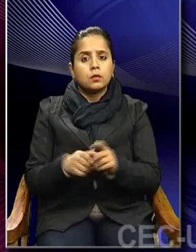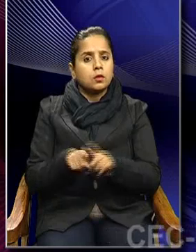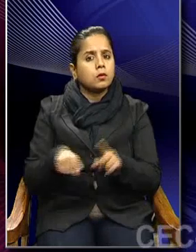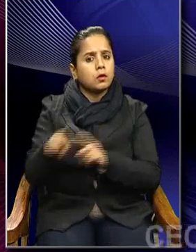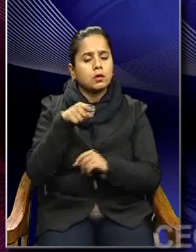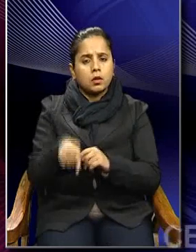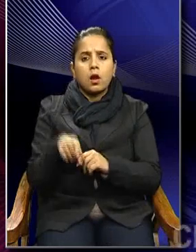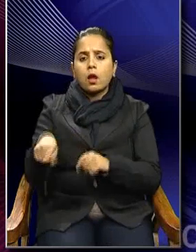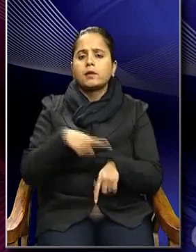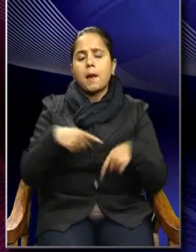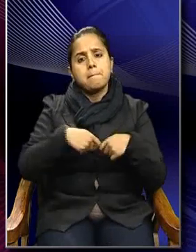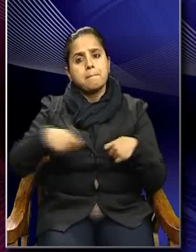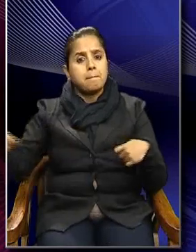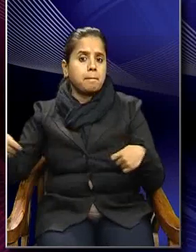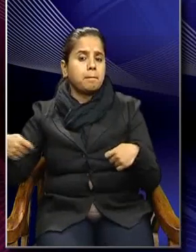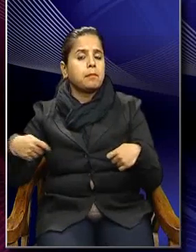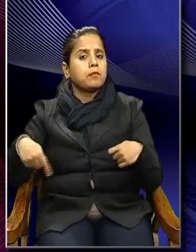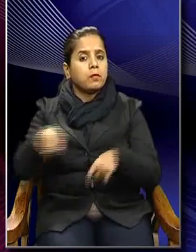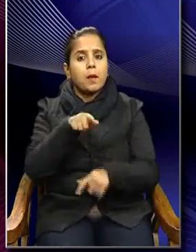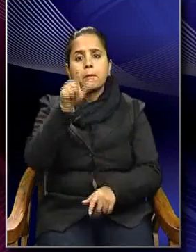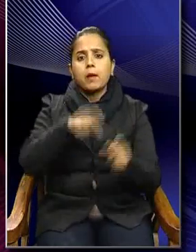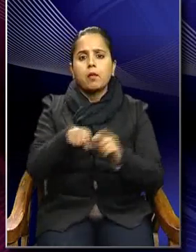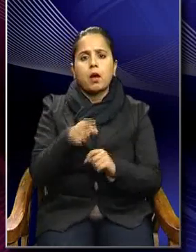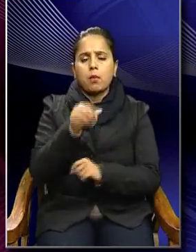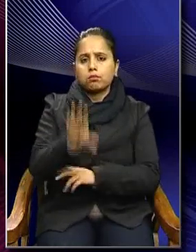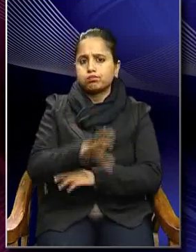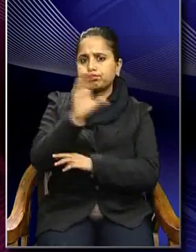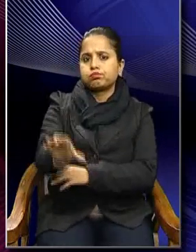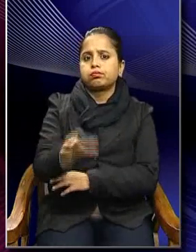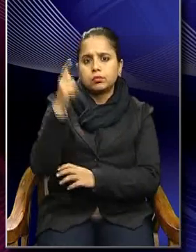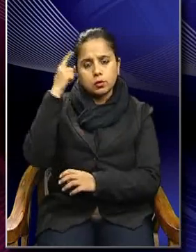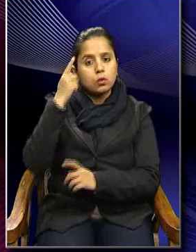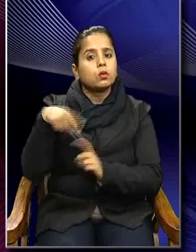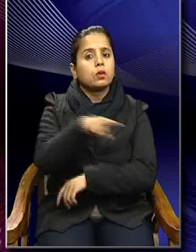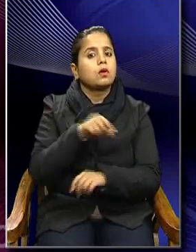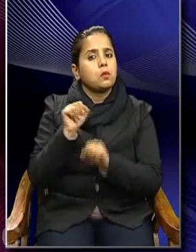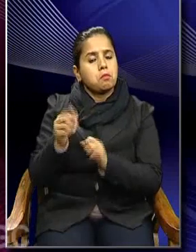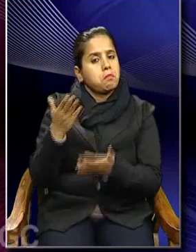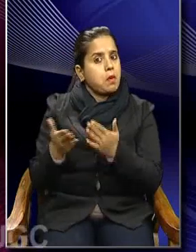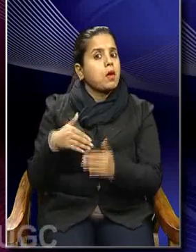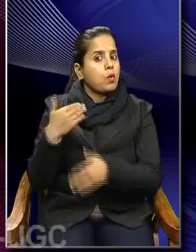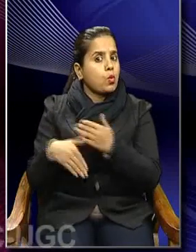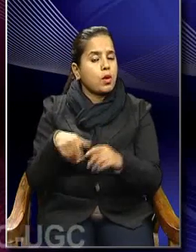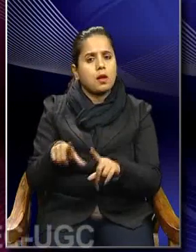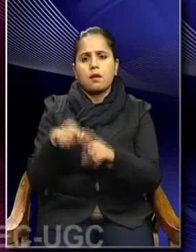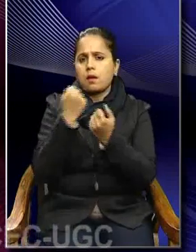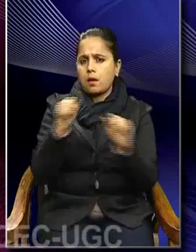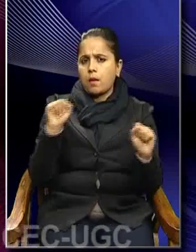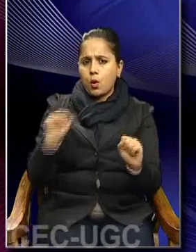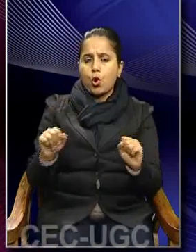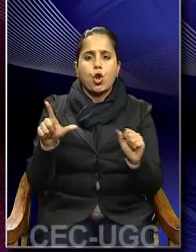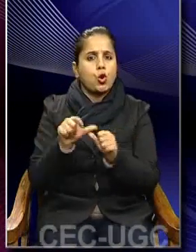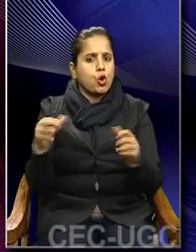the longevity with which people invested in the liberal regime, in the